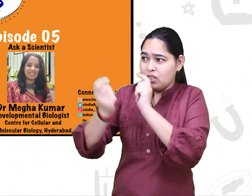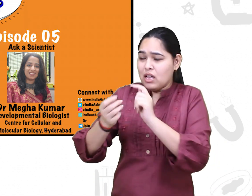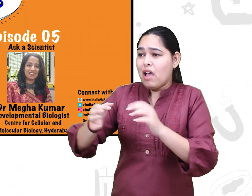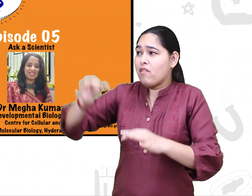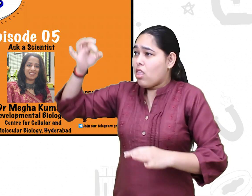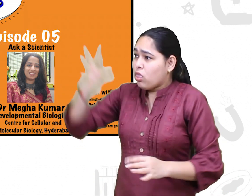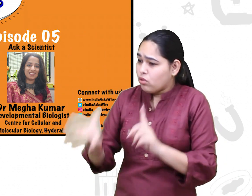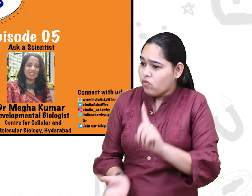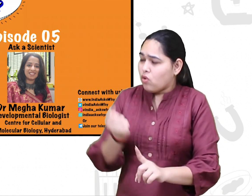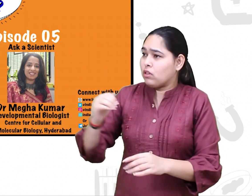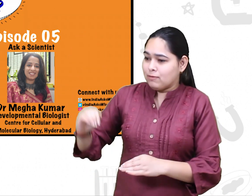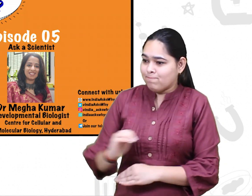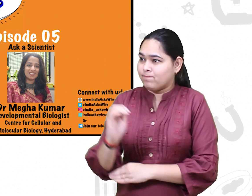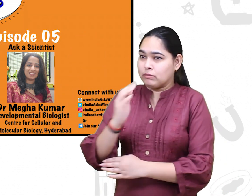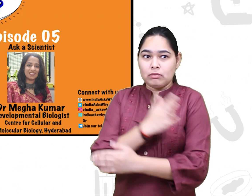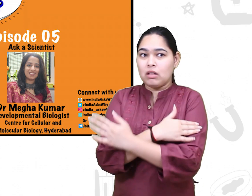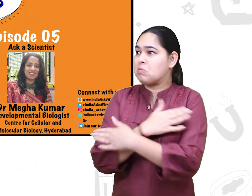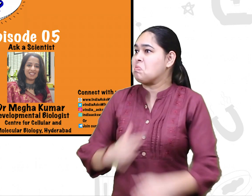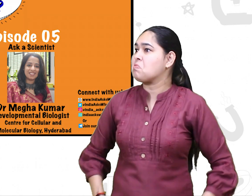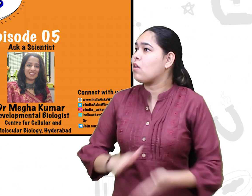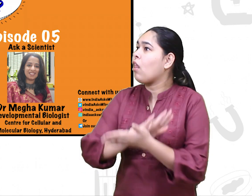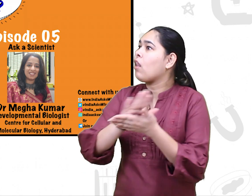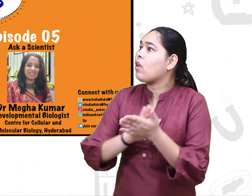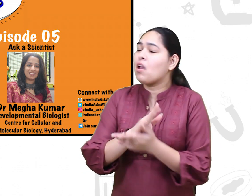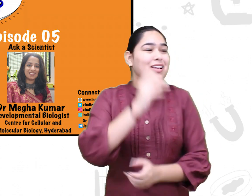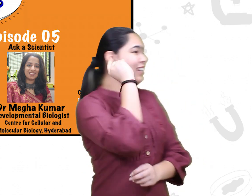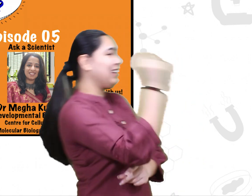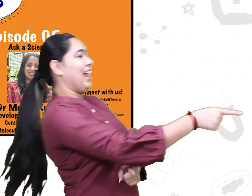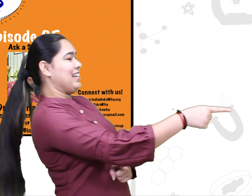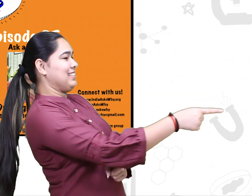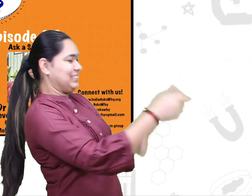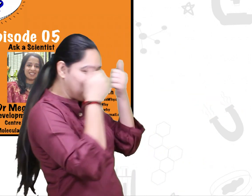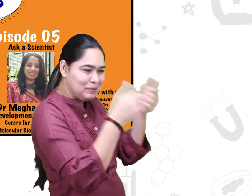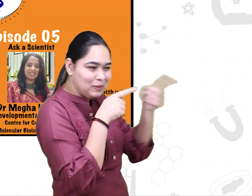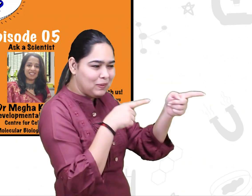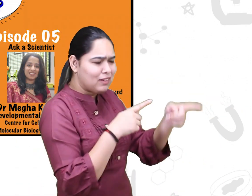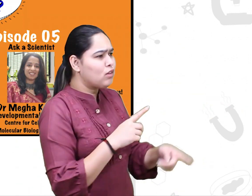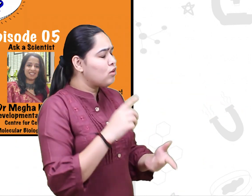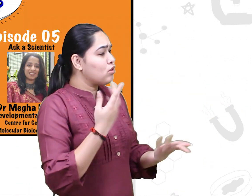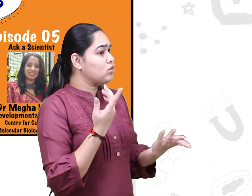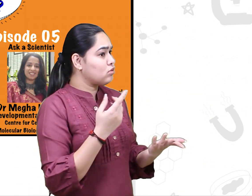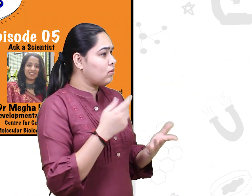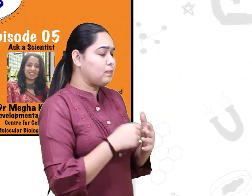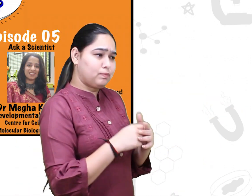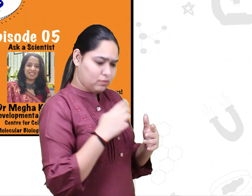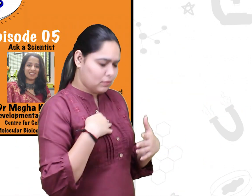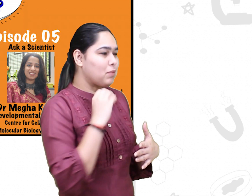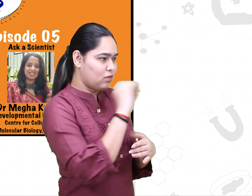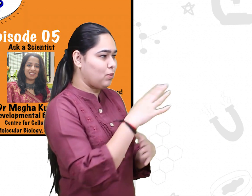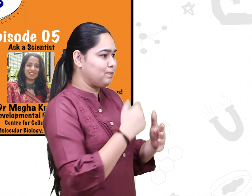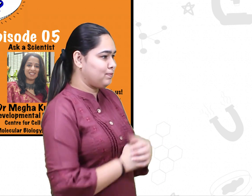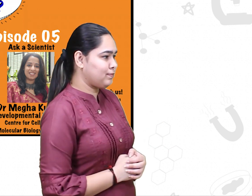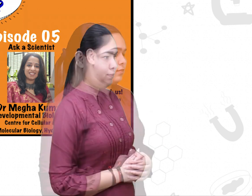so these were the mutations that might have accumulated over time and generations. And now